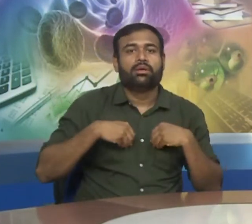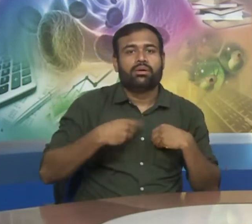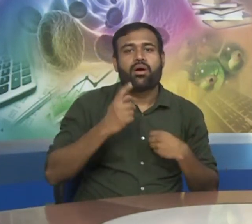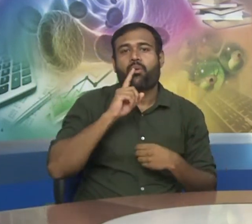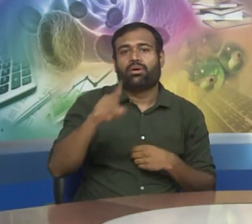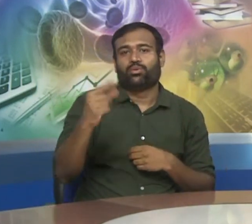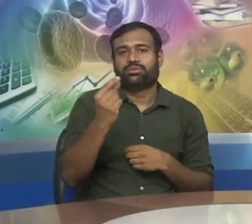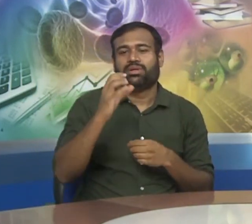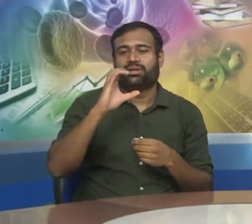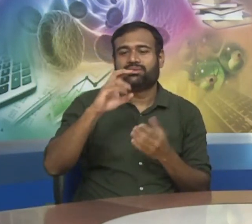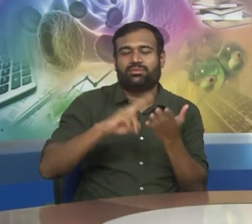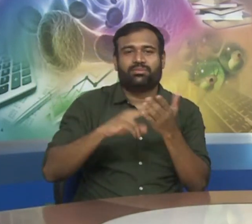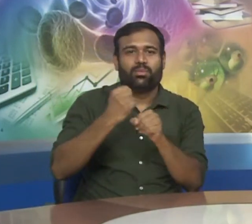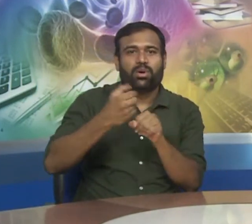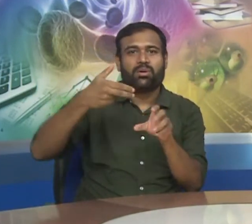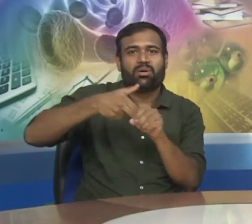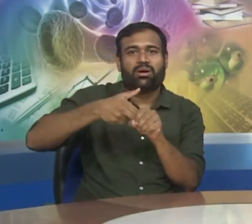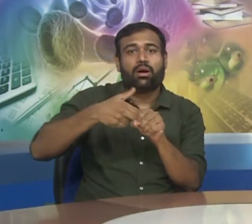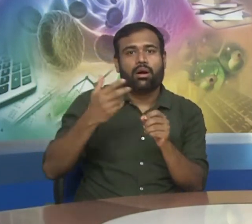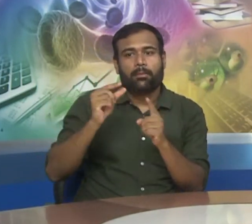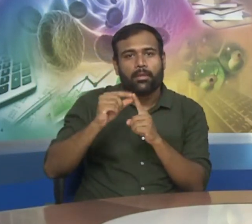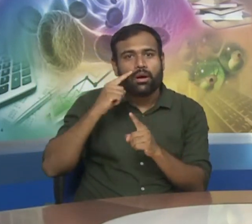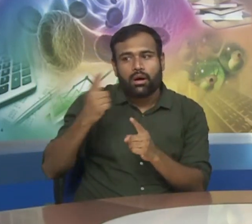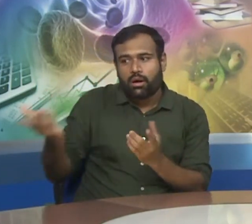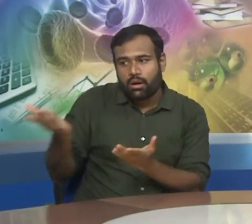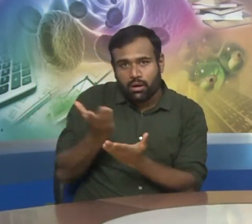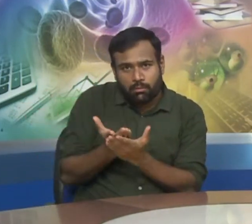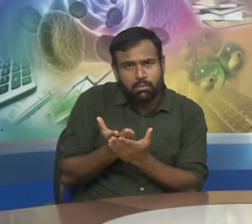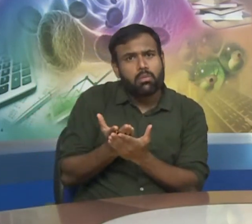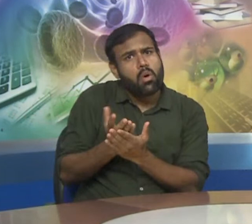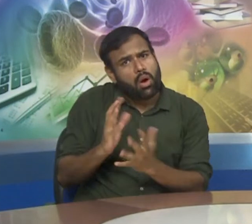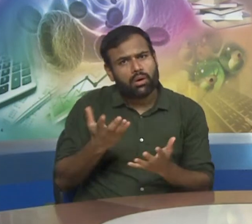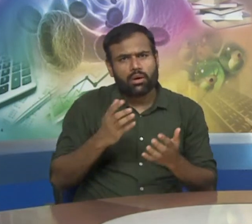which brought up the use of CNG run vehicles.